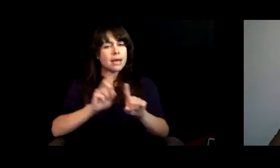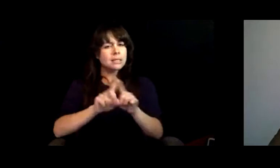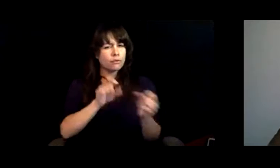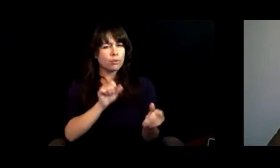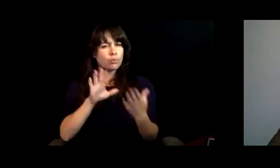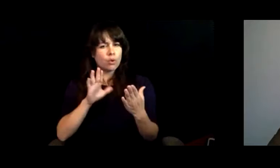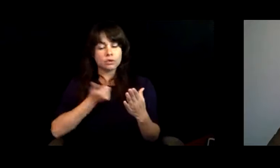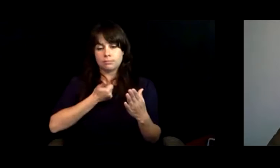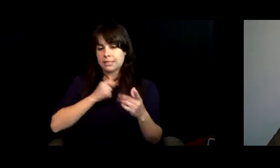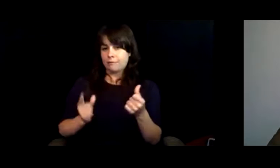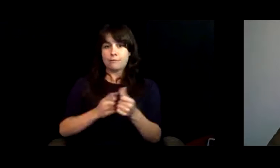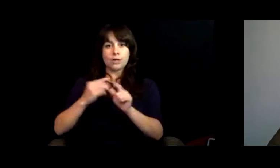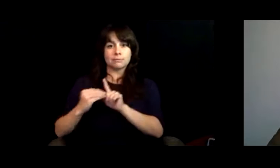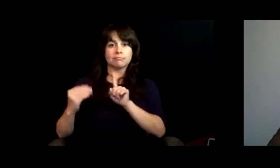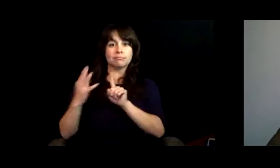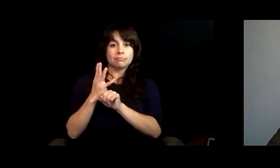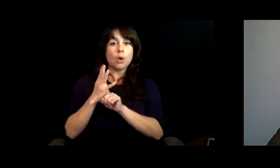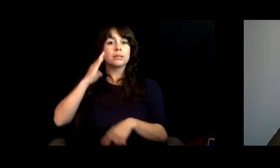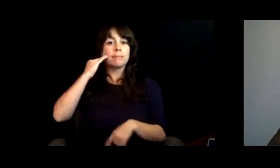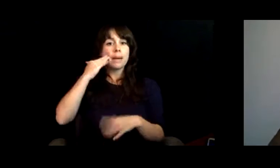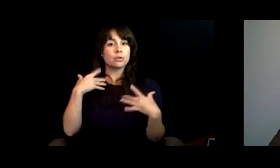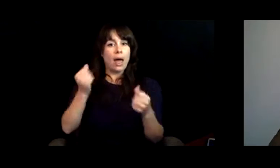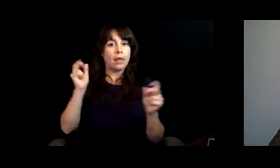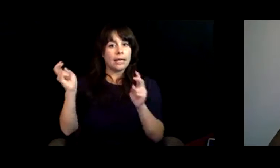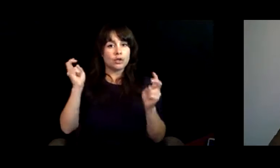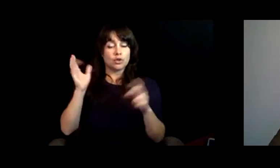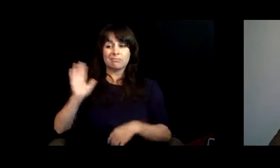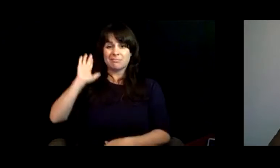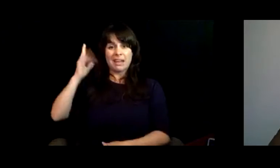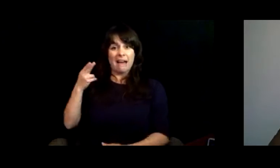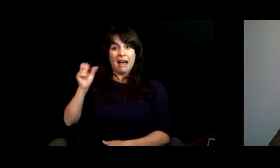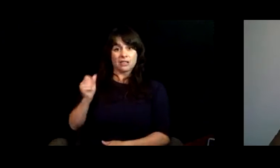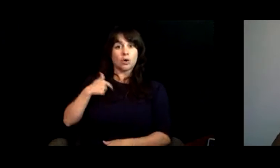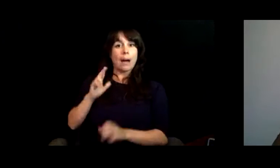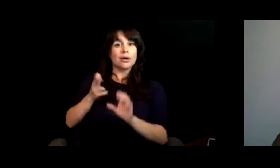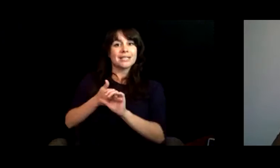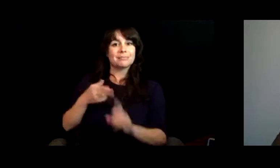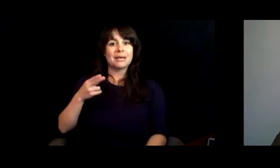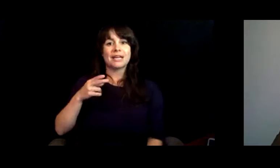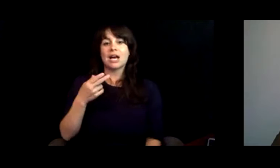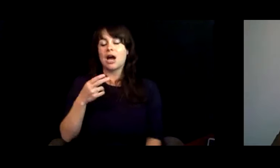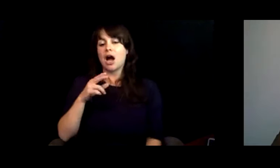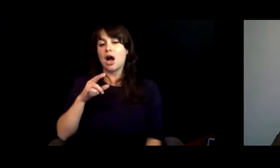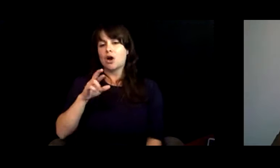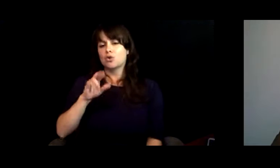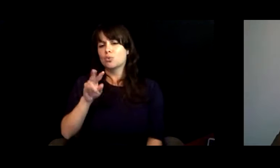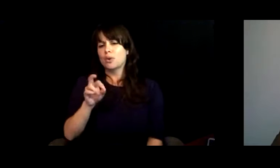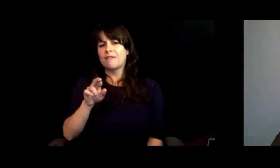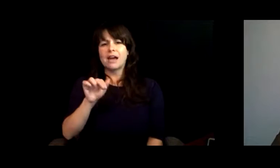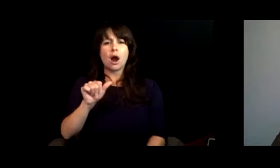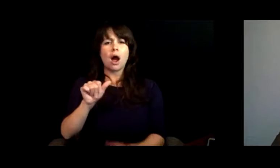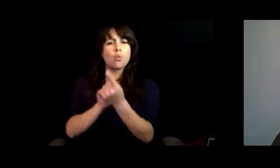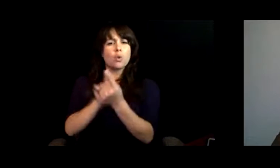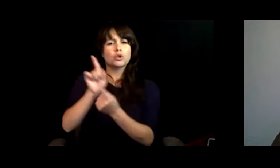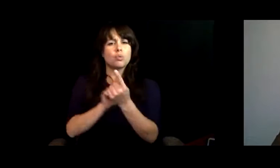health issues back when I was in high school. I participated in Geraldo Rivera's one-to-one program, which was in Central